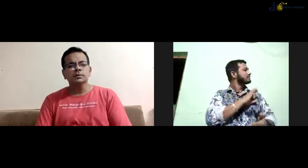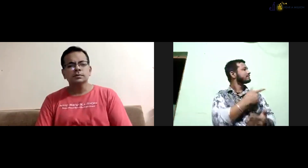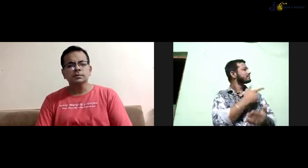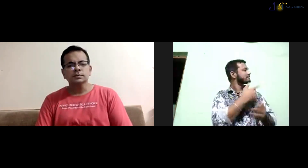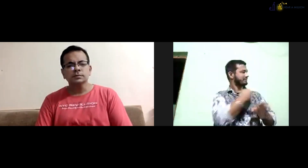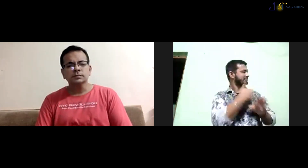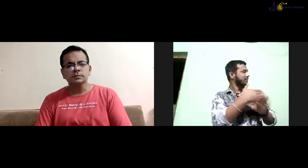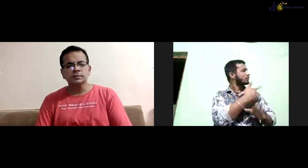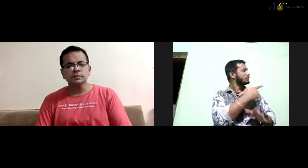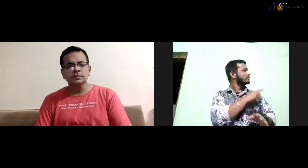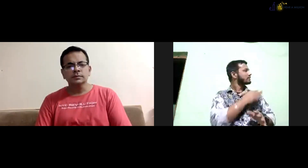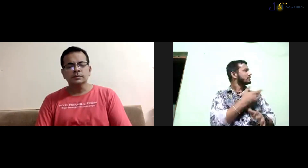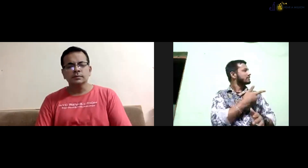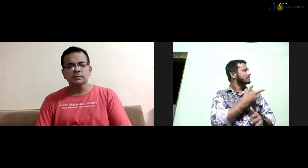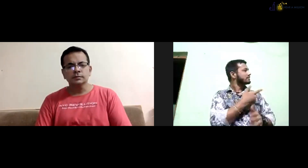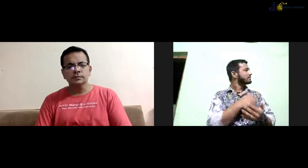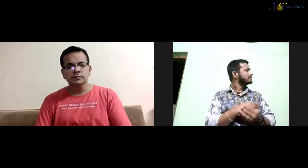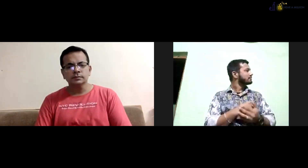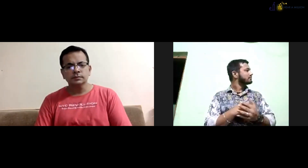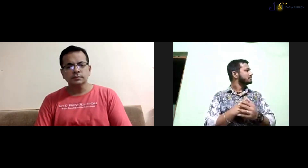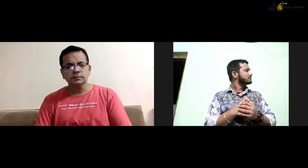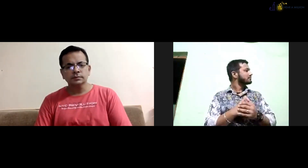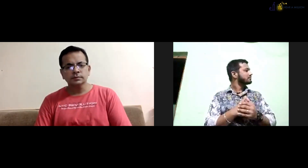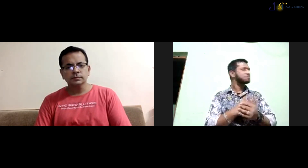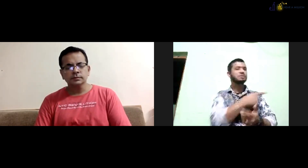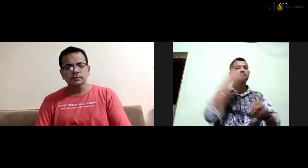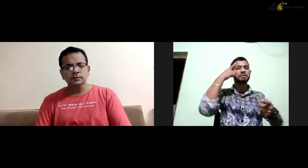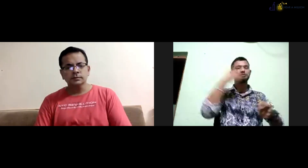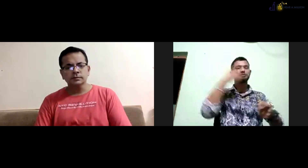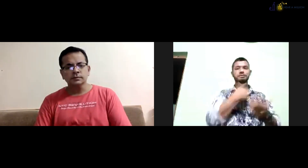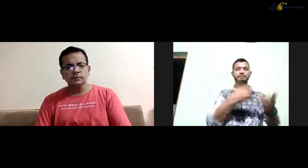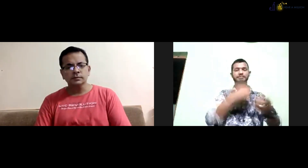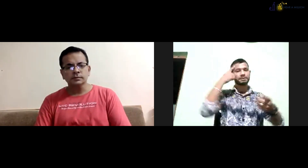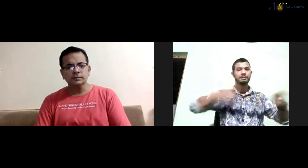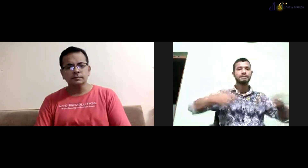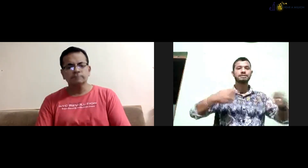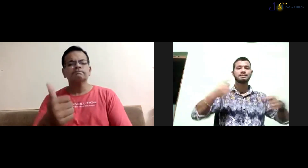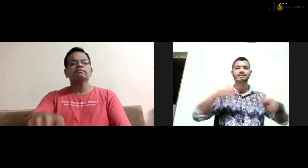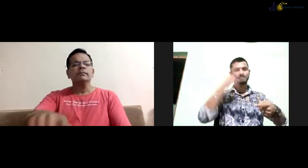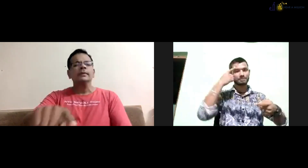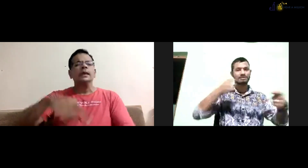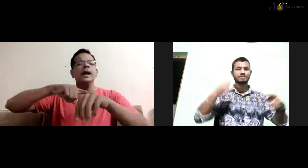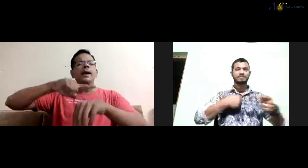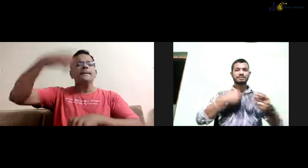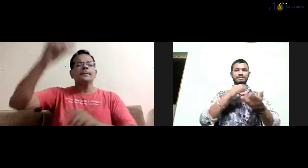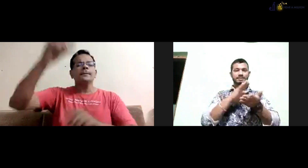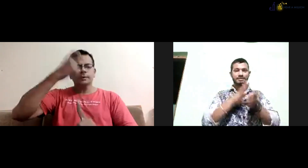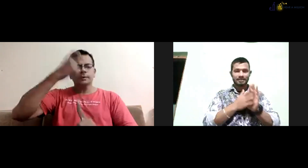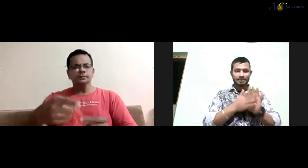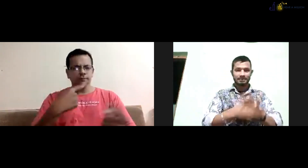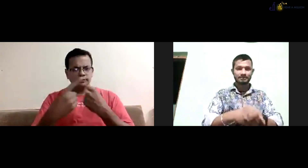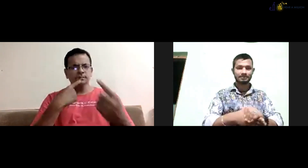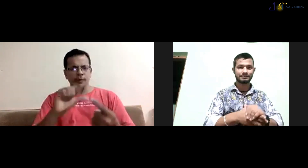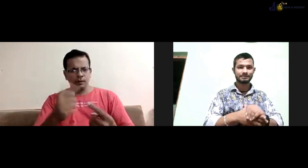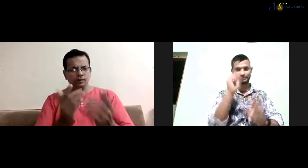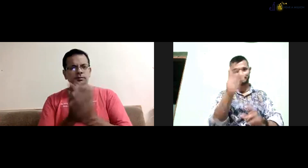can do selling. You may sell things. That would be a better option for you. So she is thinking to